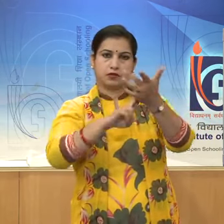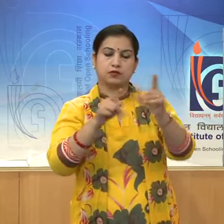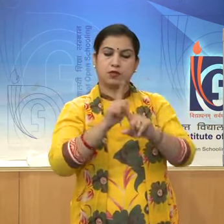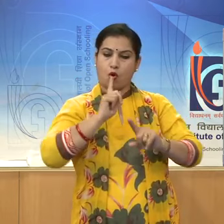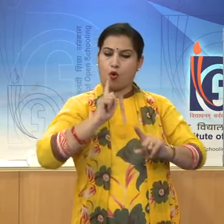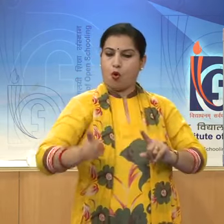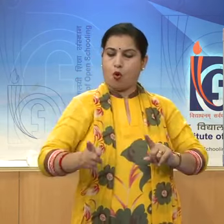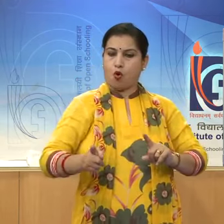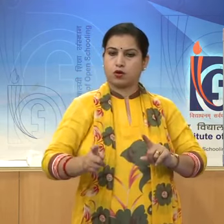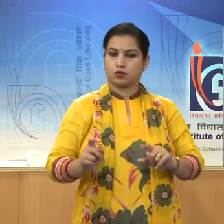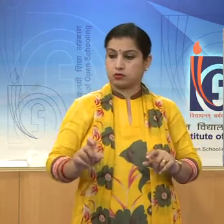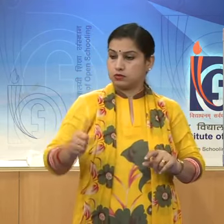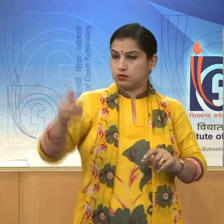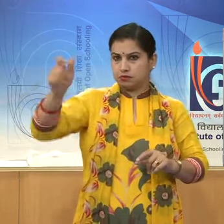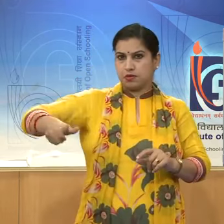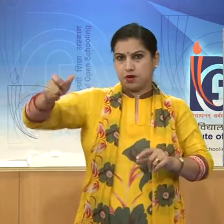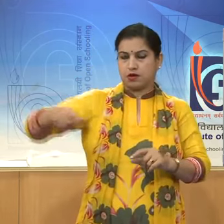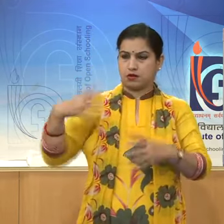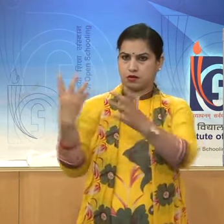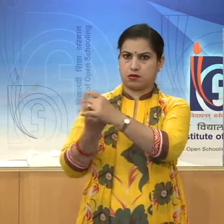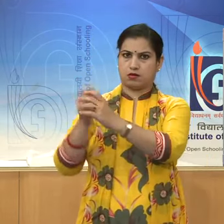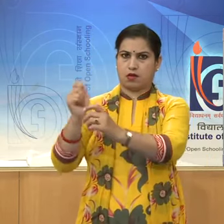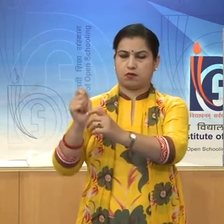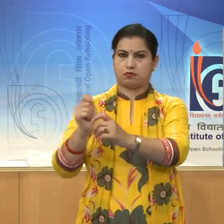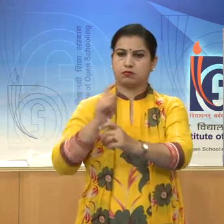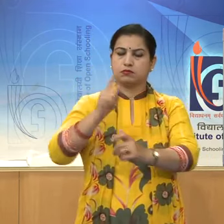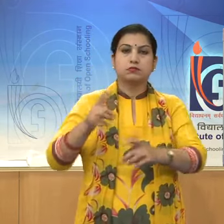to his lieutenant to march